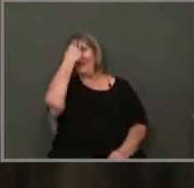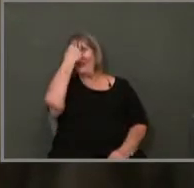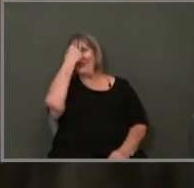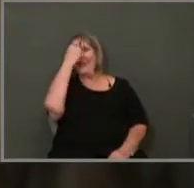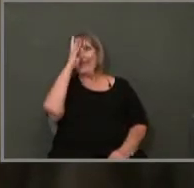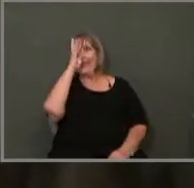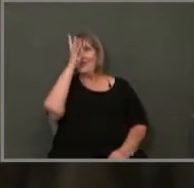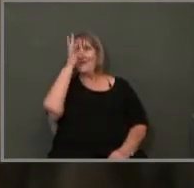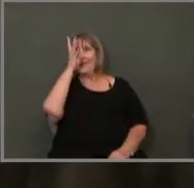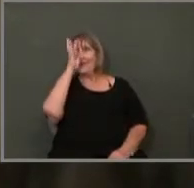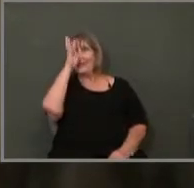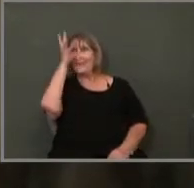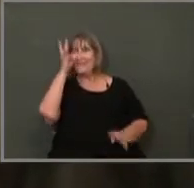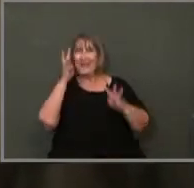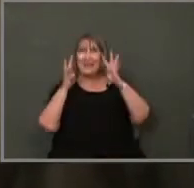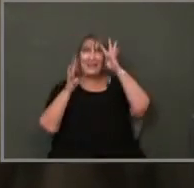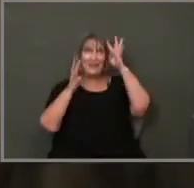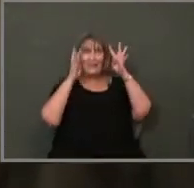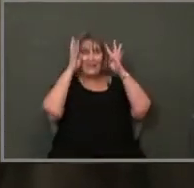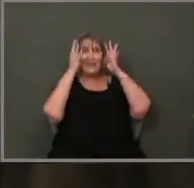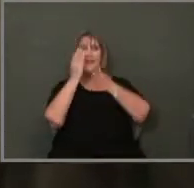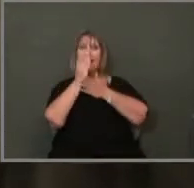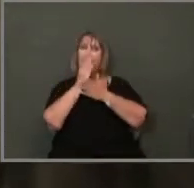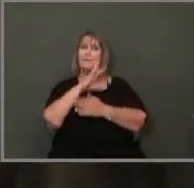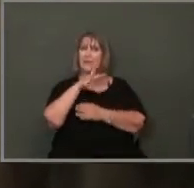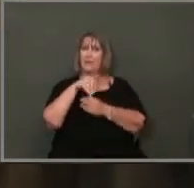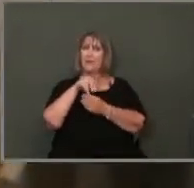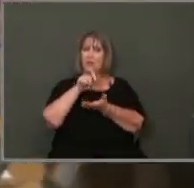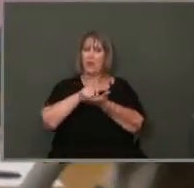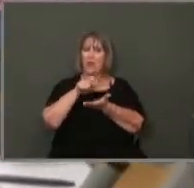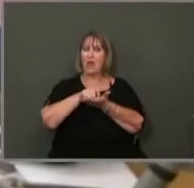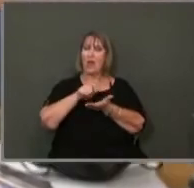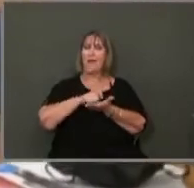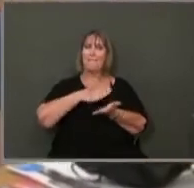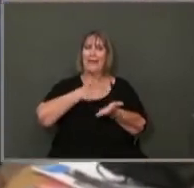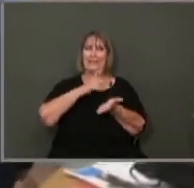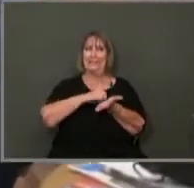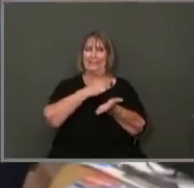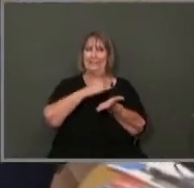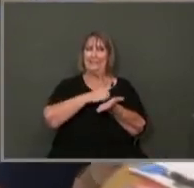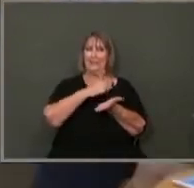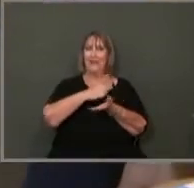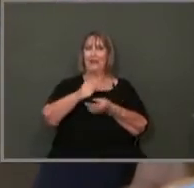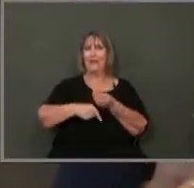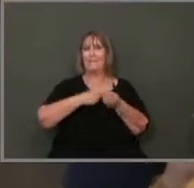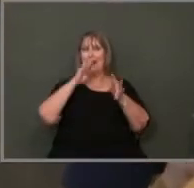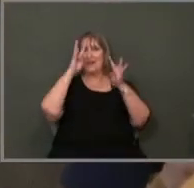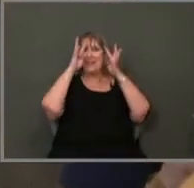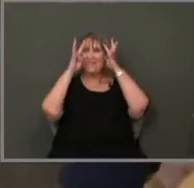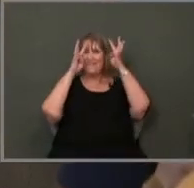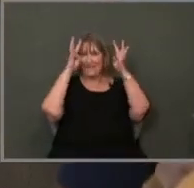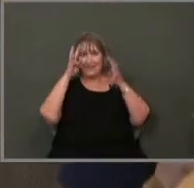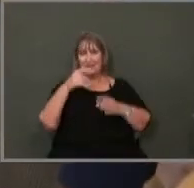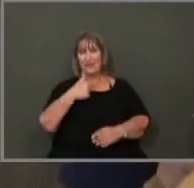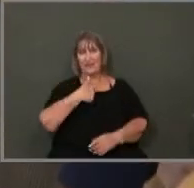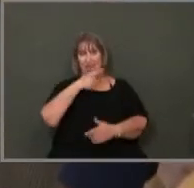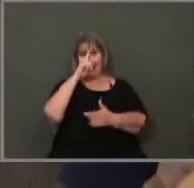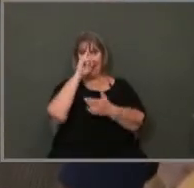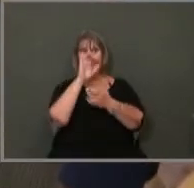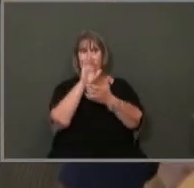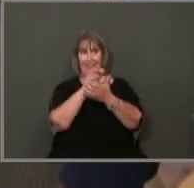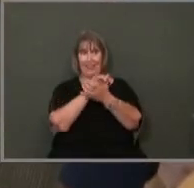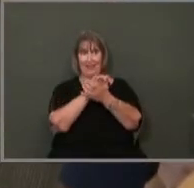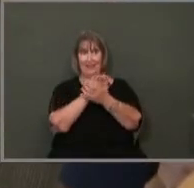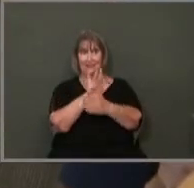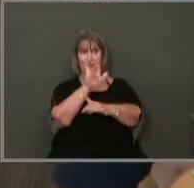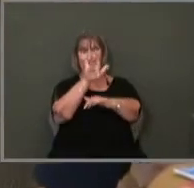was part of my dissertation, and I continue to feel that we, in order to get to that